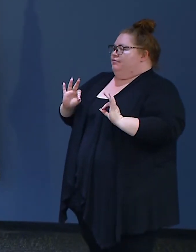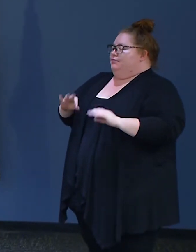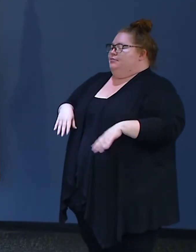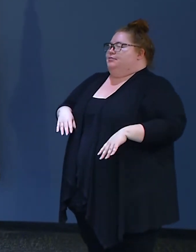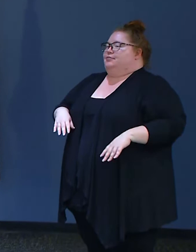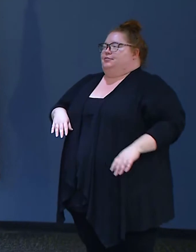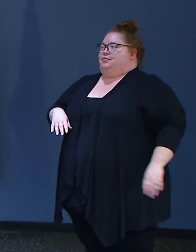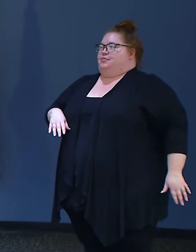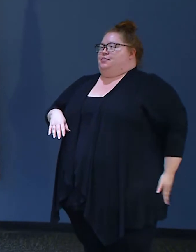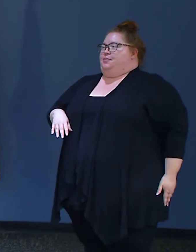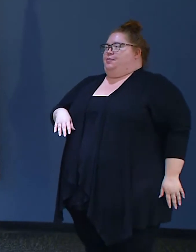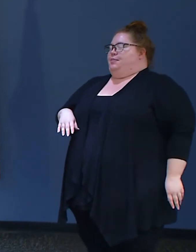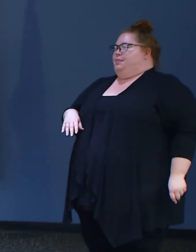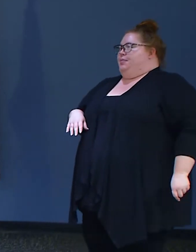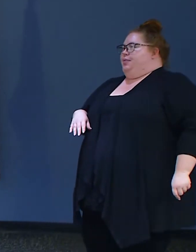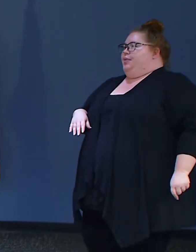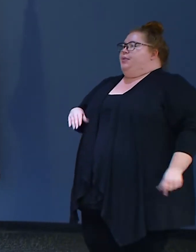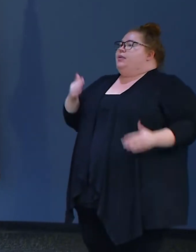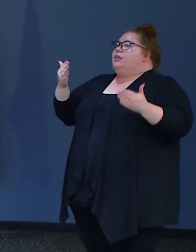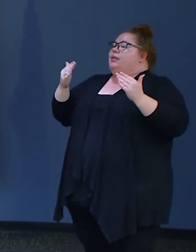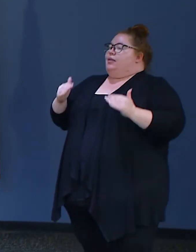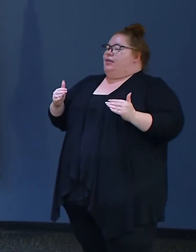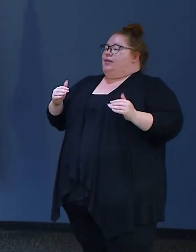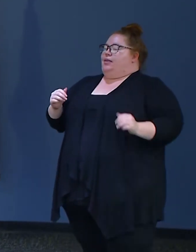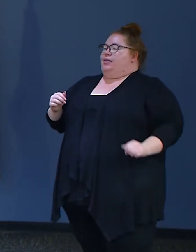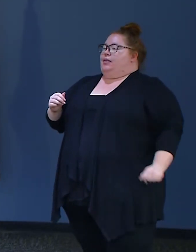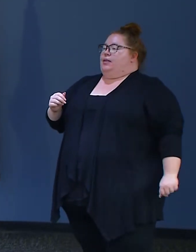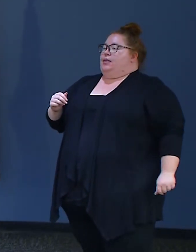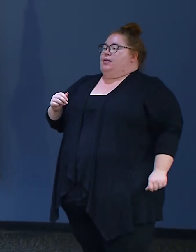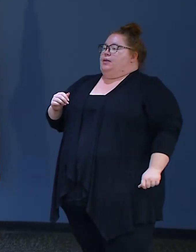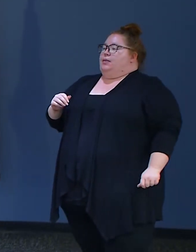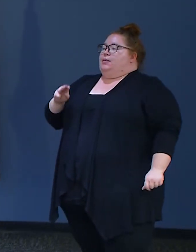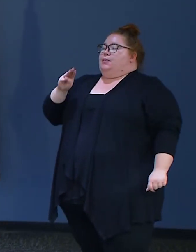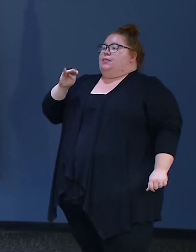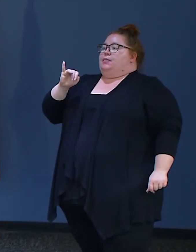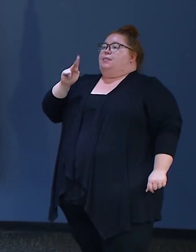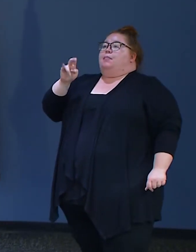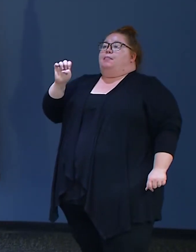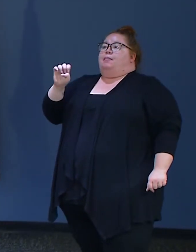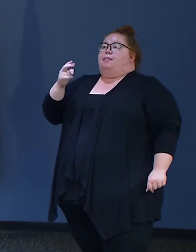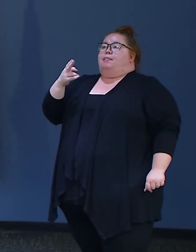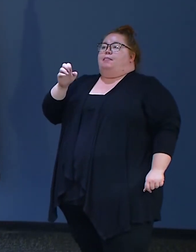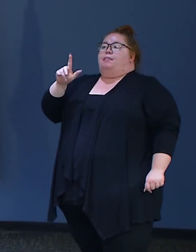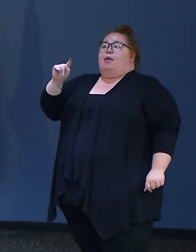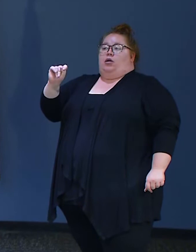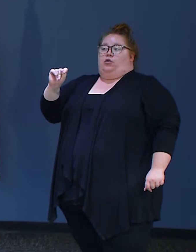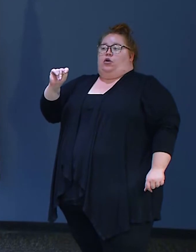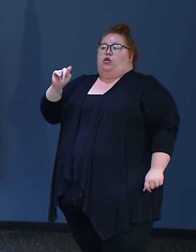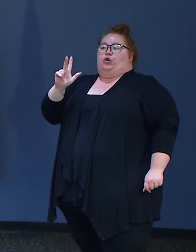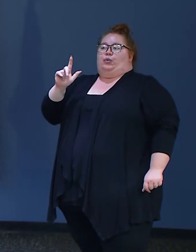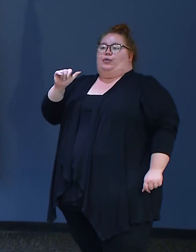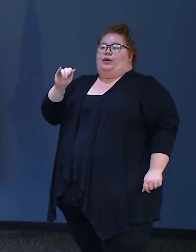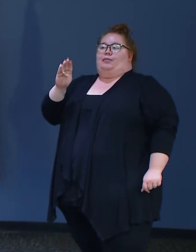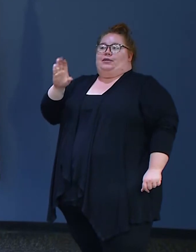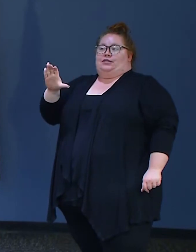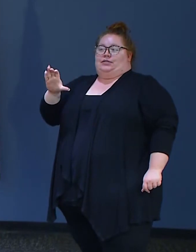Thank you. Sure. Next question. Michelle, this is Mike Hart from 23ABC. Hi.